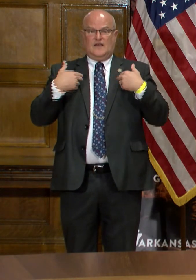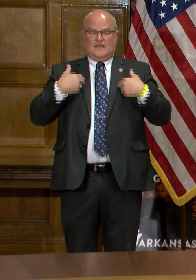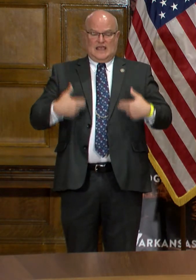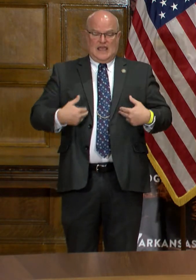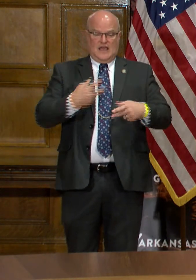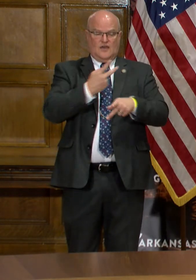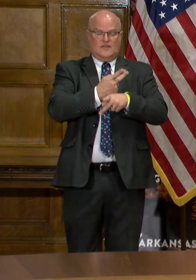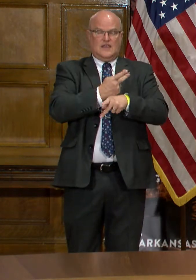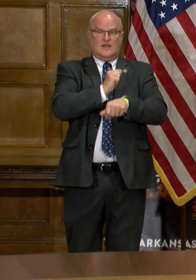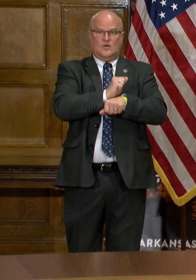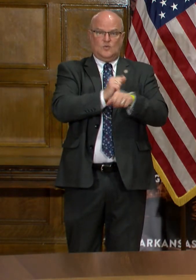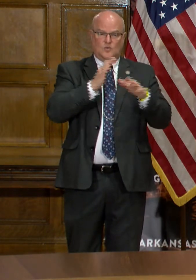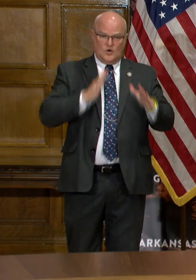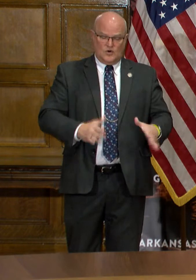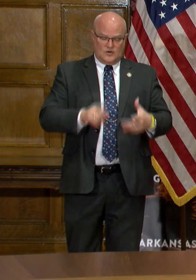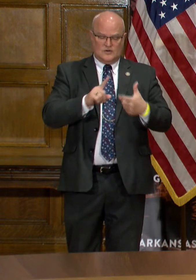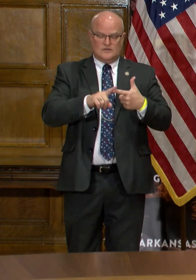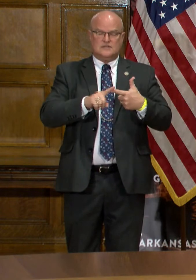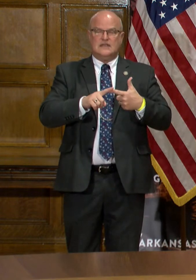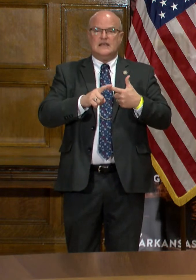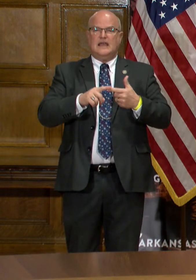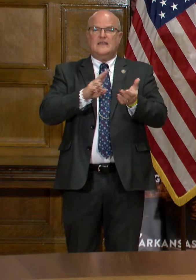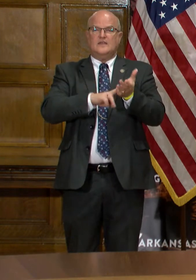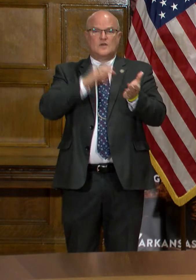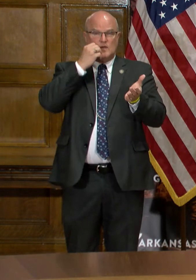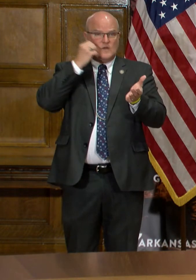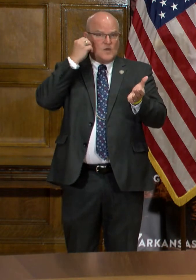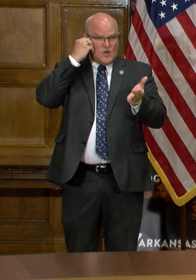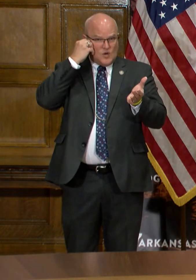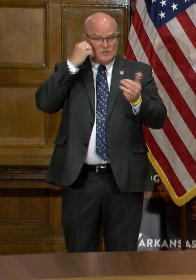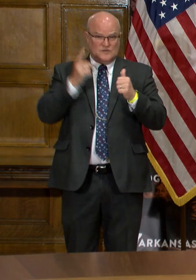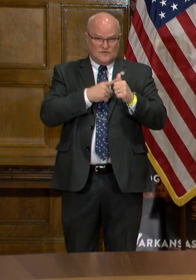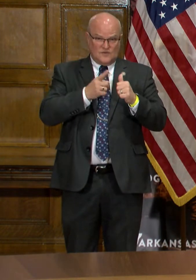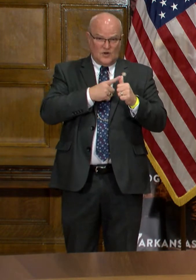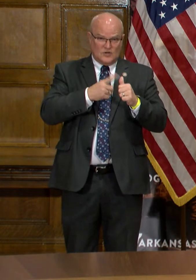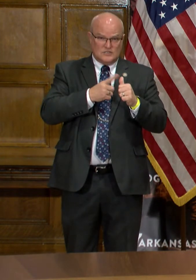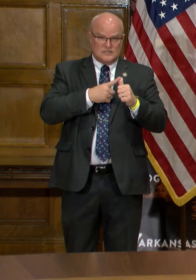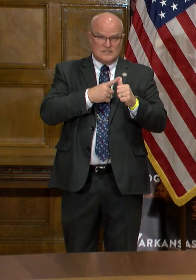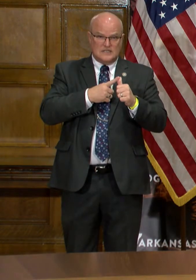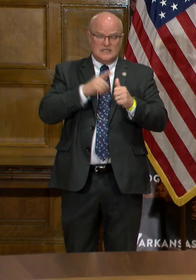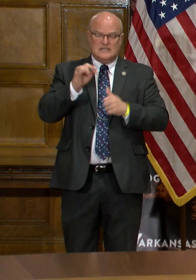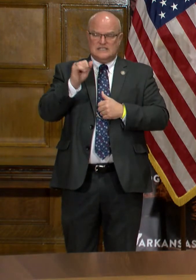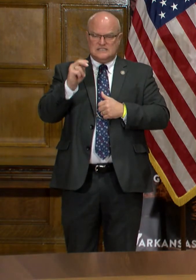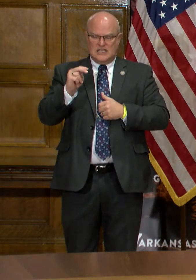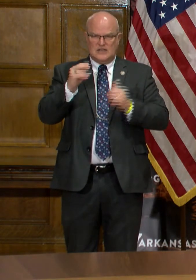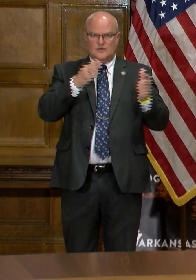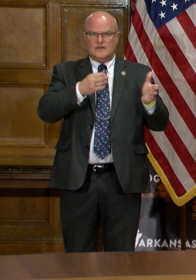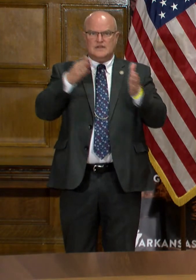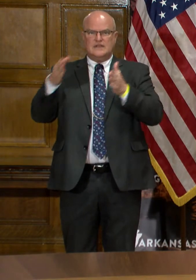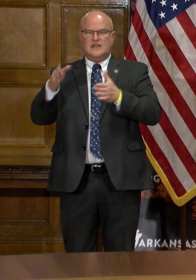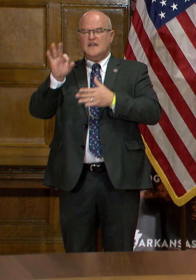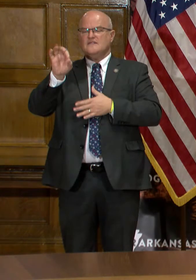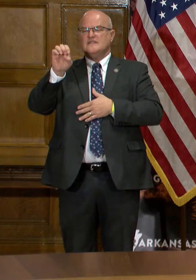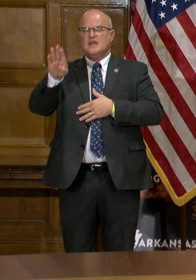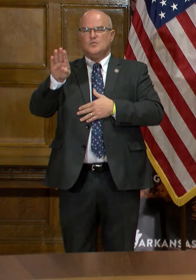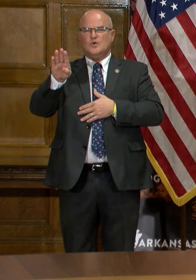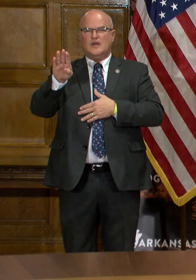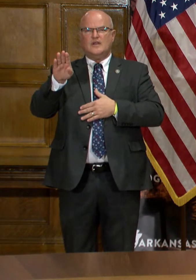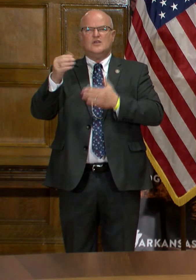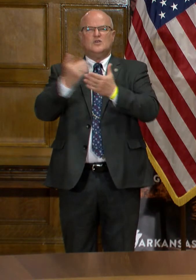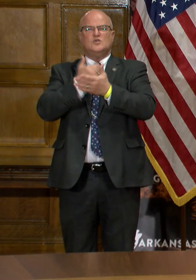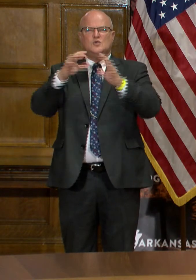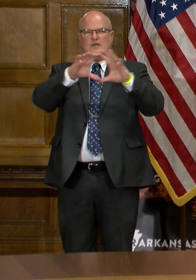healthcare workers, our long-term care facilities taken care of first. January and then February, we'll be moving to